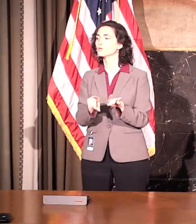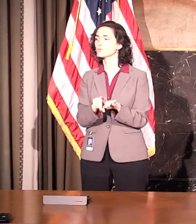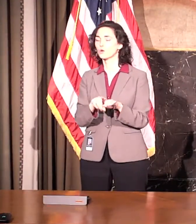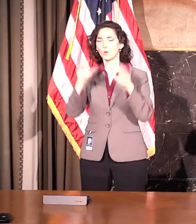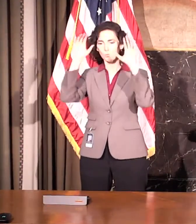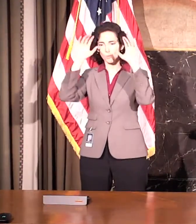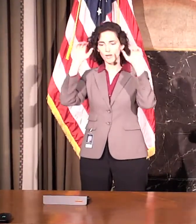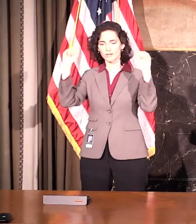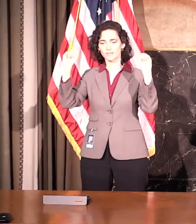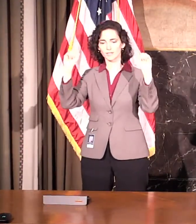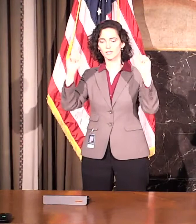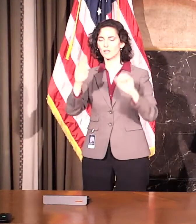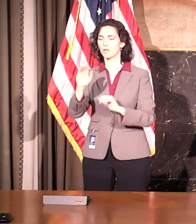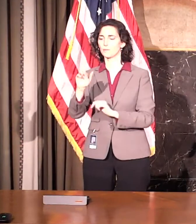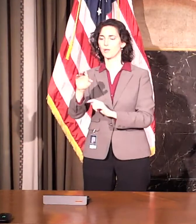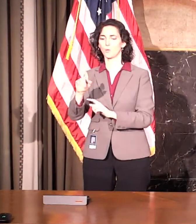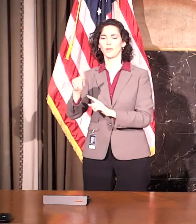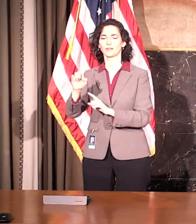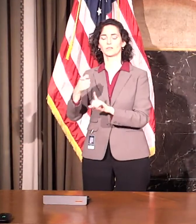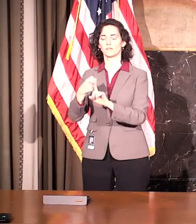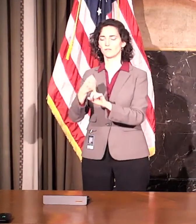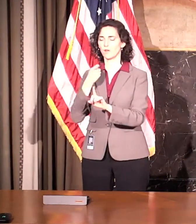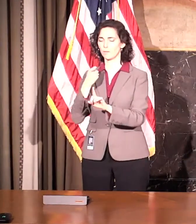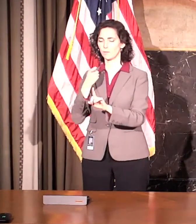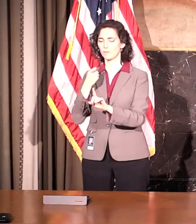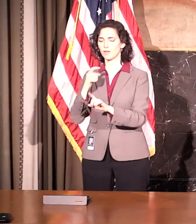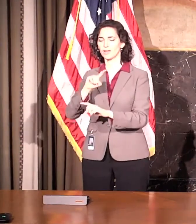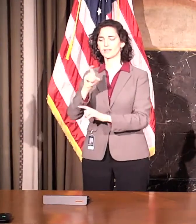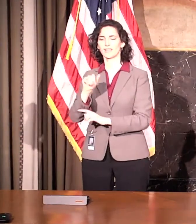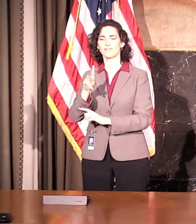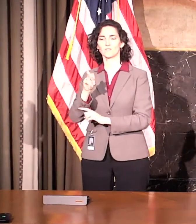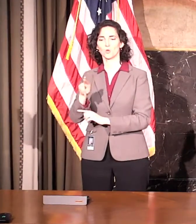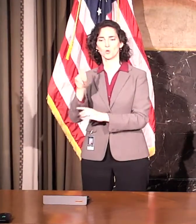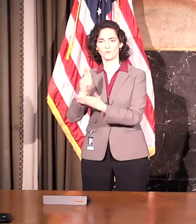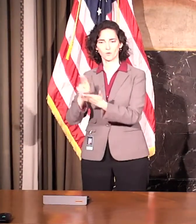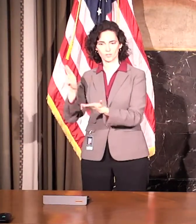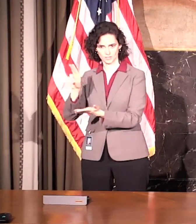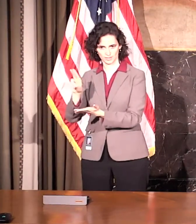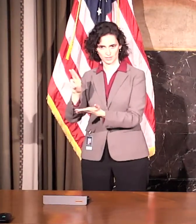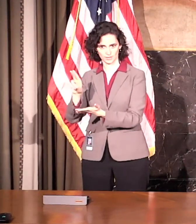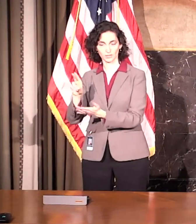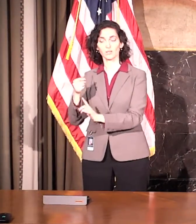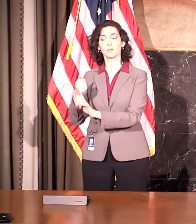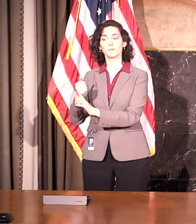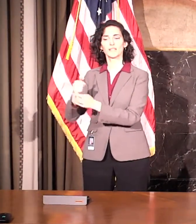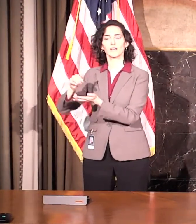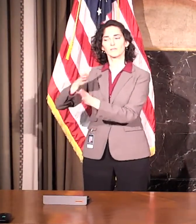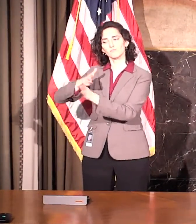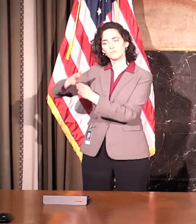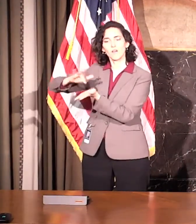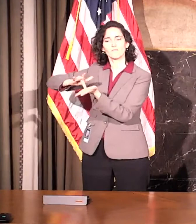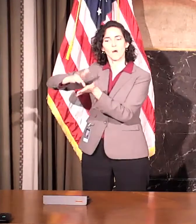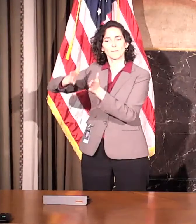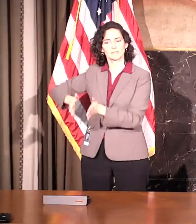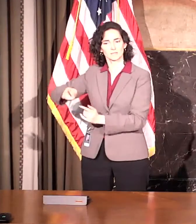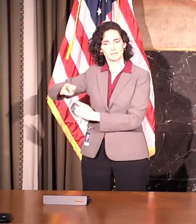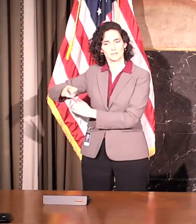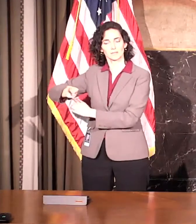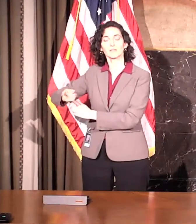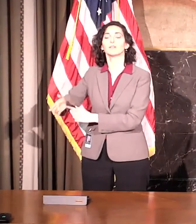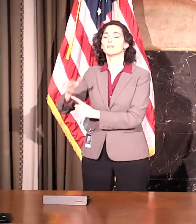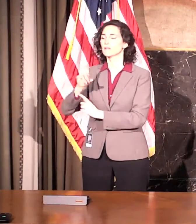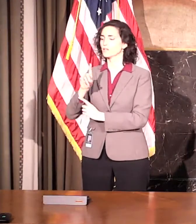President Verrett from Xavier University, who was a pharmacist. And then we had Dr.